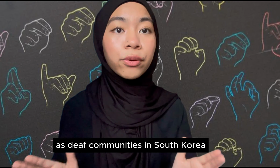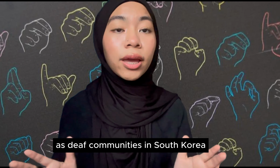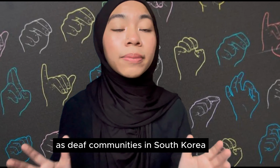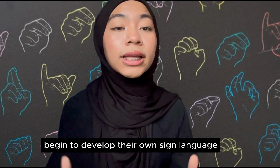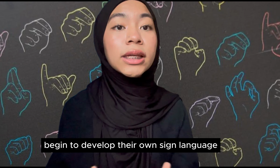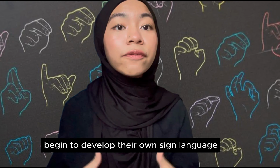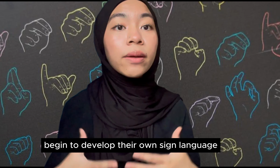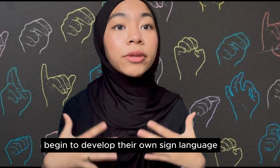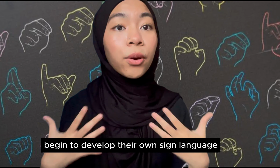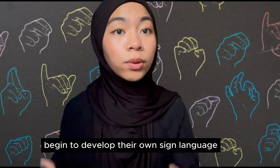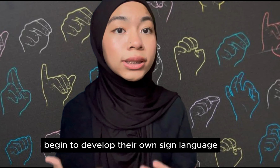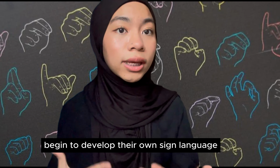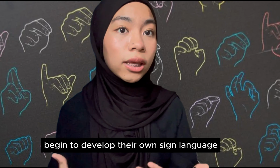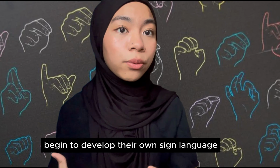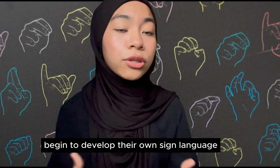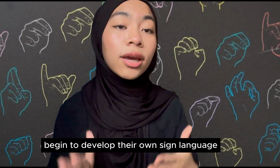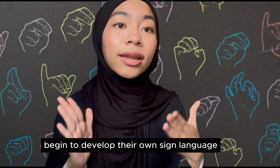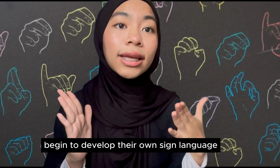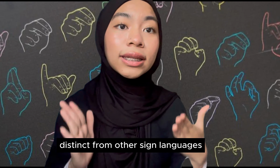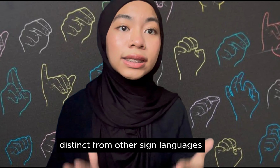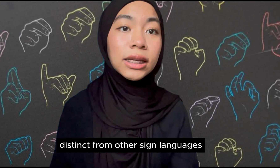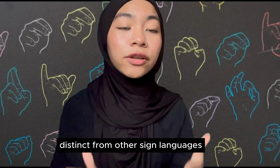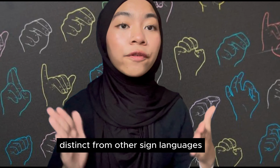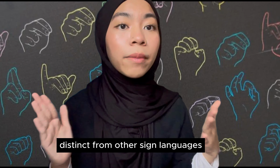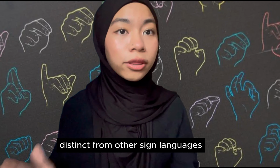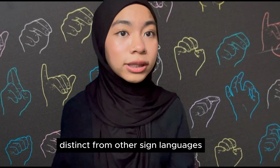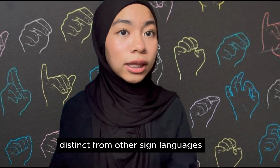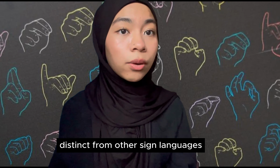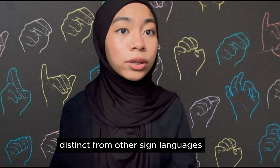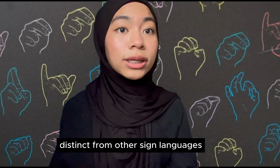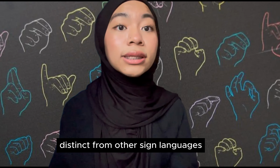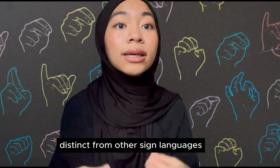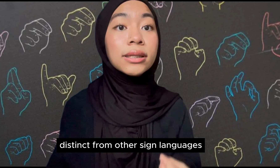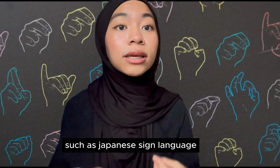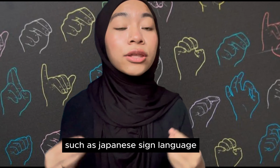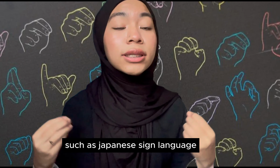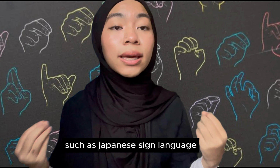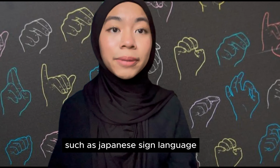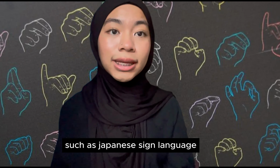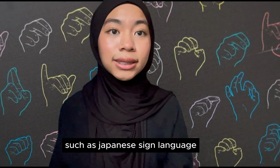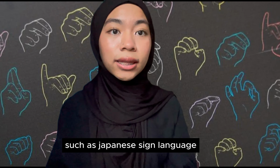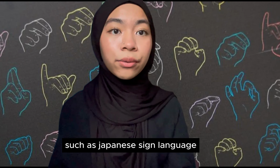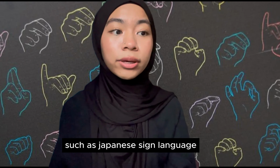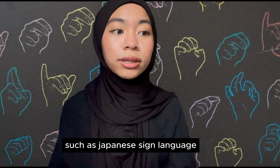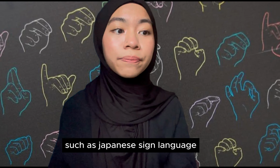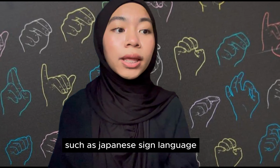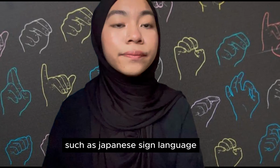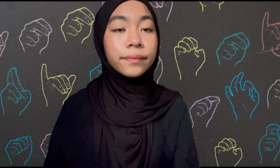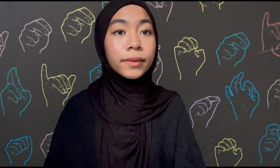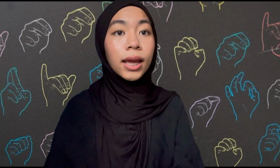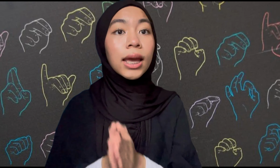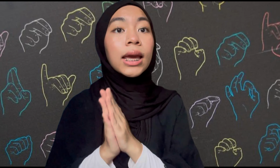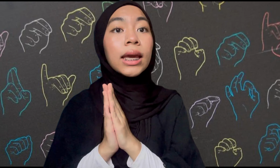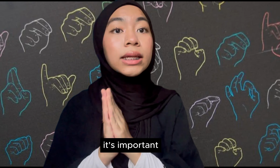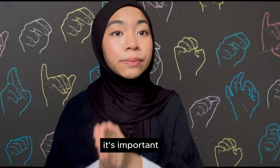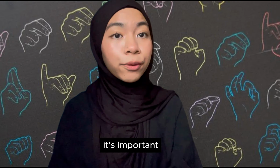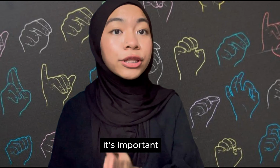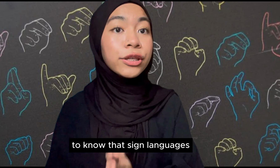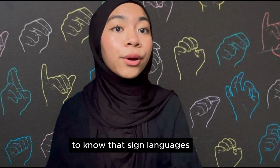Korea begin to develop their own sign language, distinct from other sign languages, such as Japanese Sign Language. It is important to note